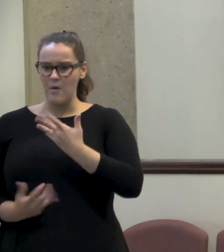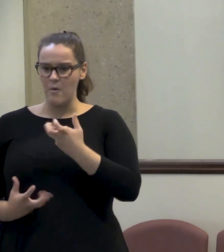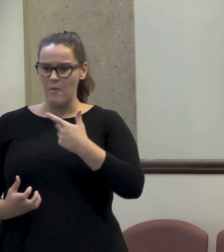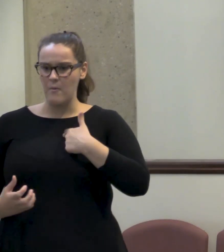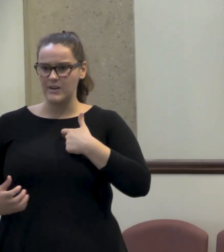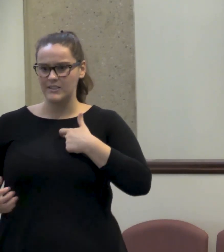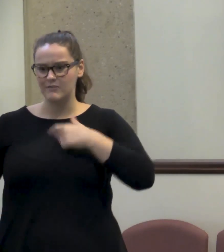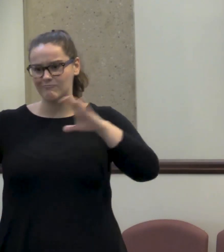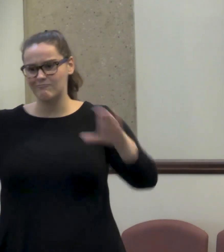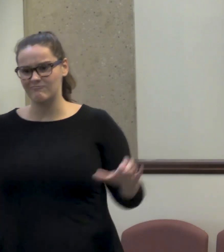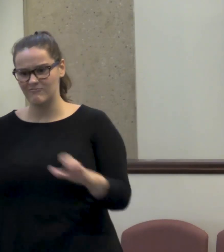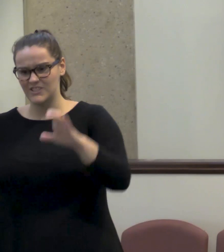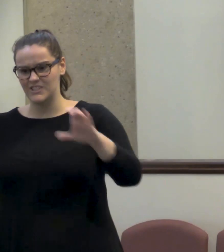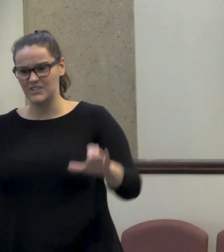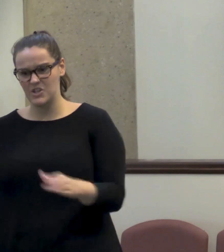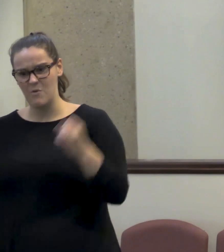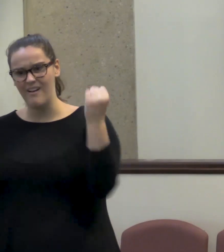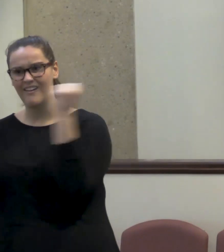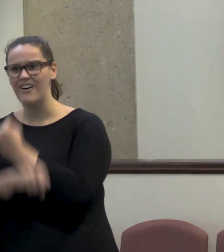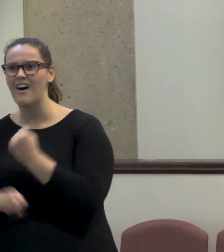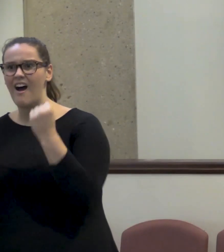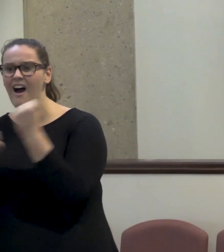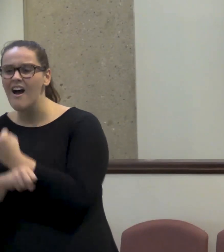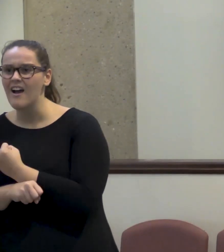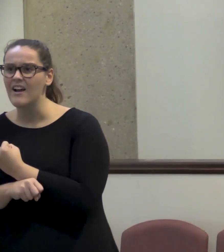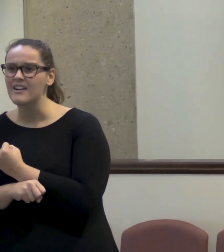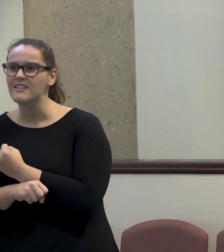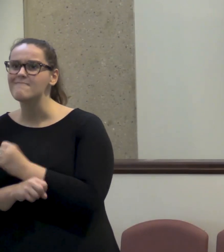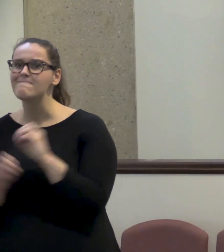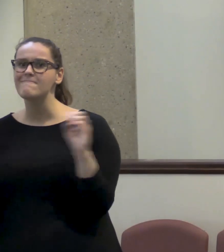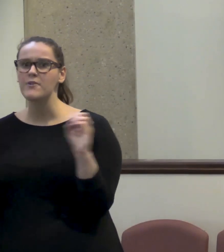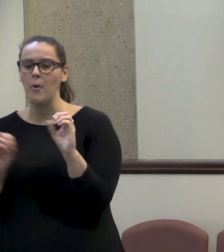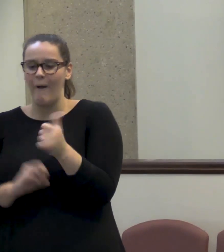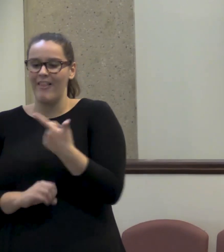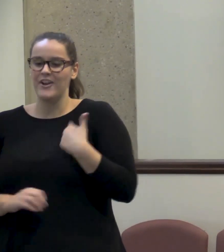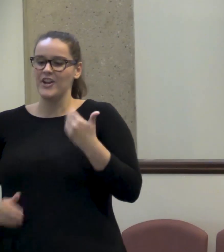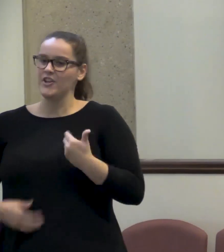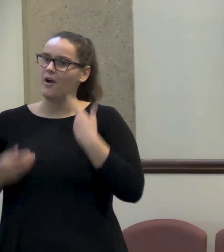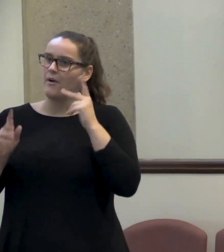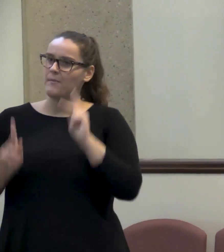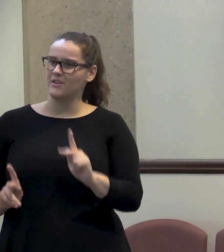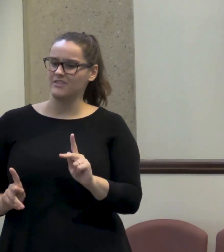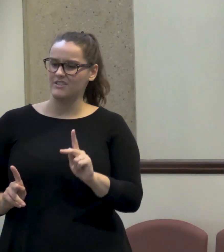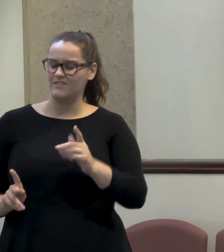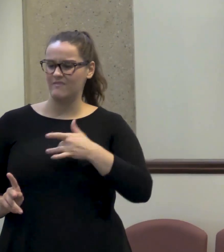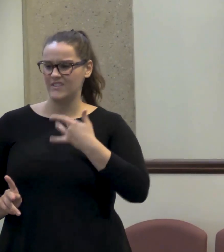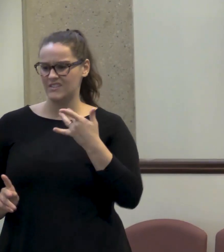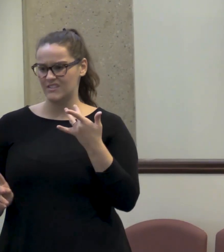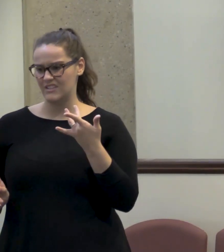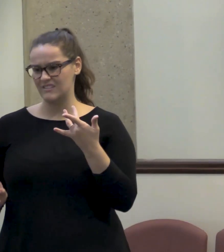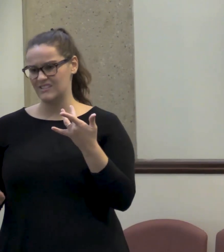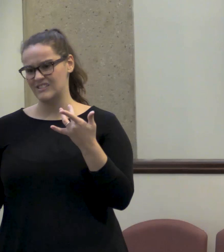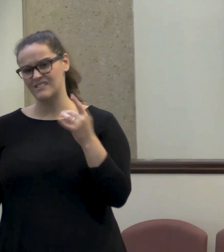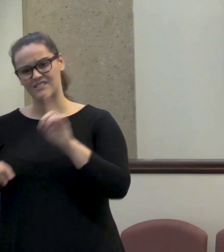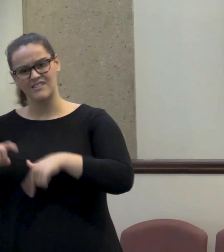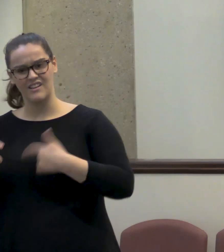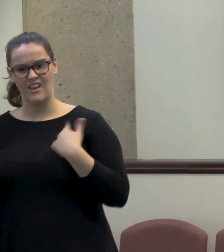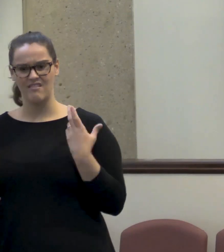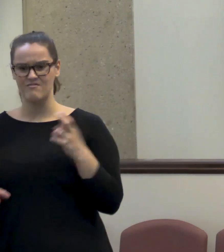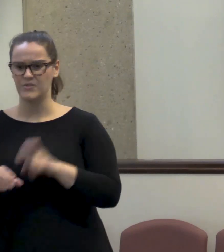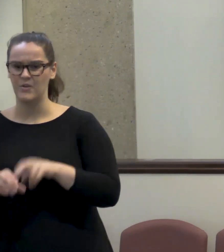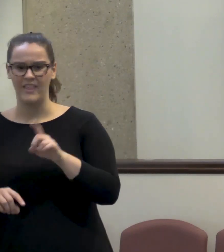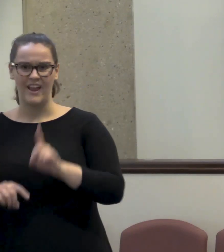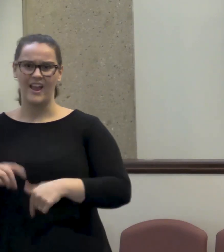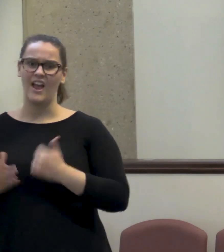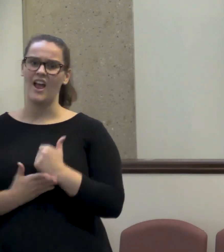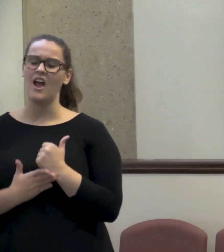much as I can and fight as much as I can to make sure that no other young person has to feel helpless as I once did.